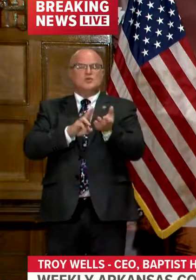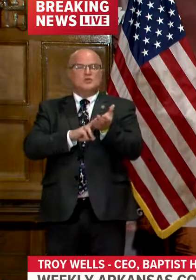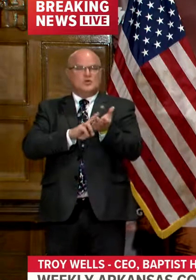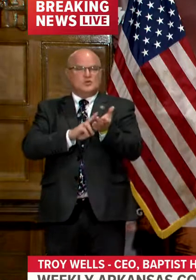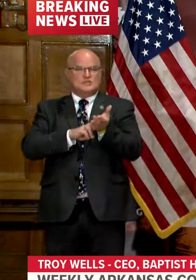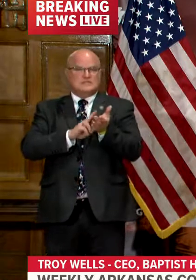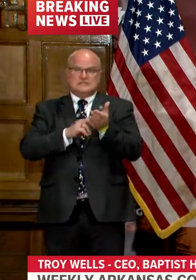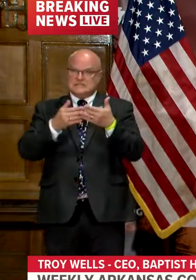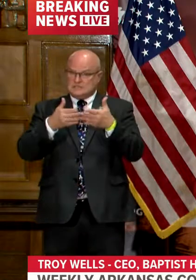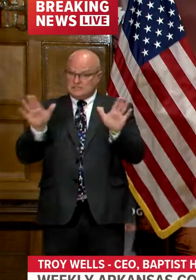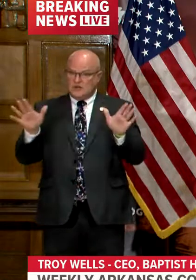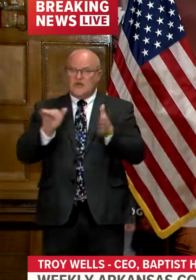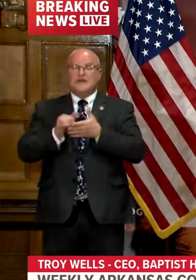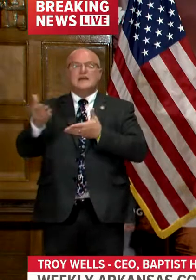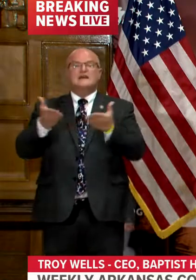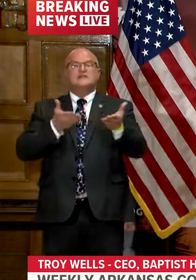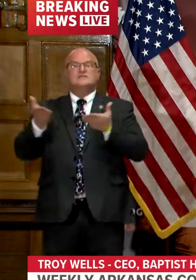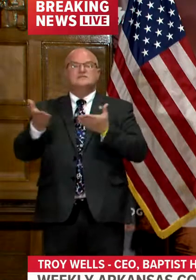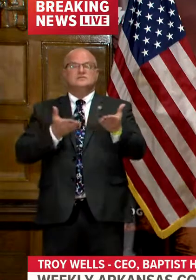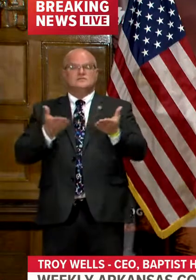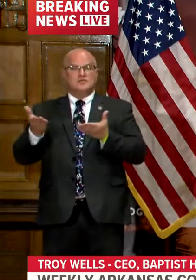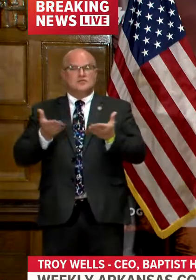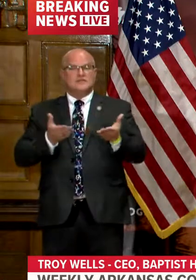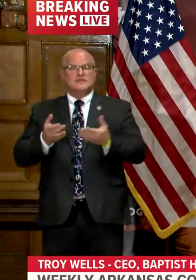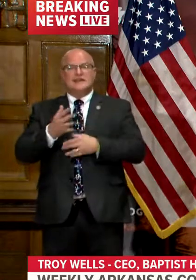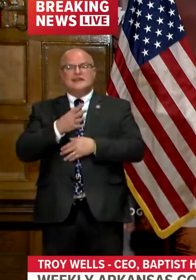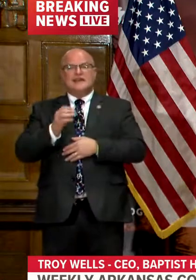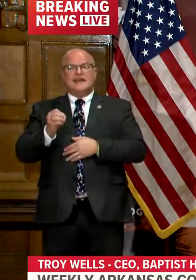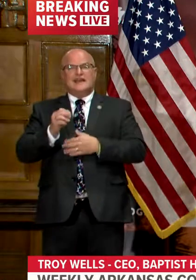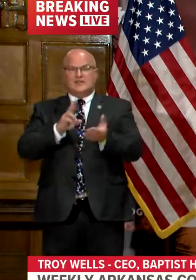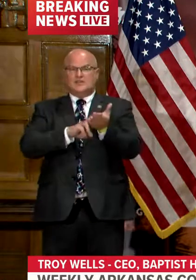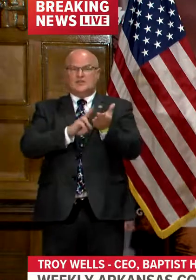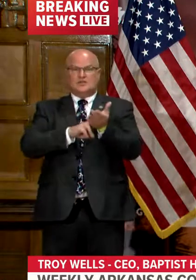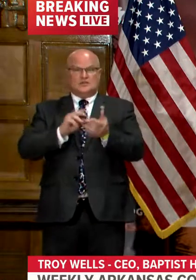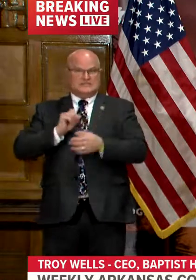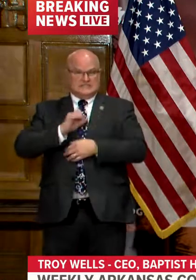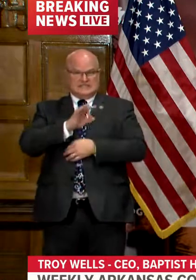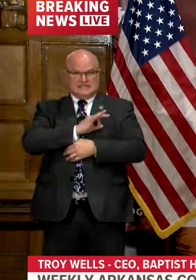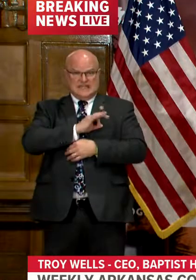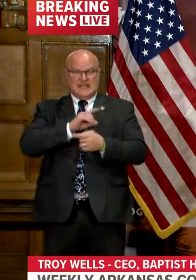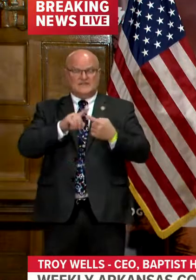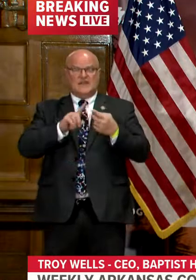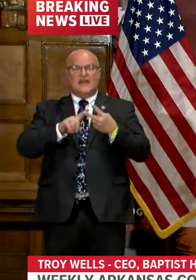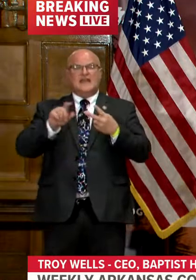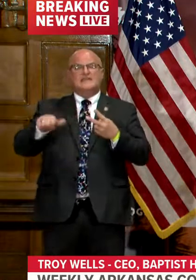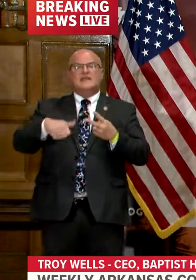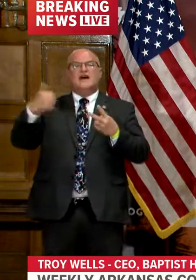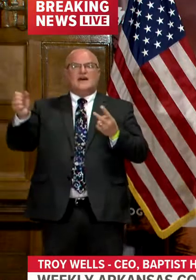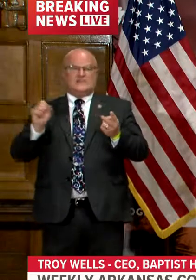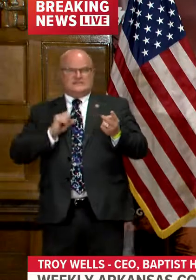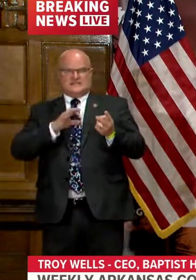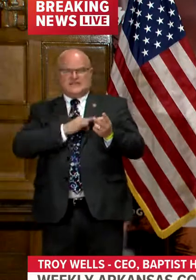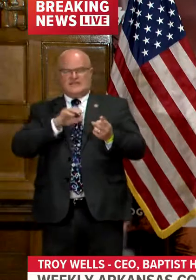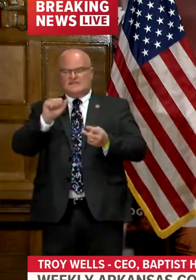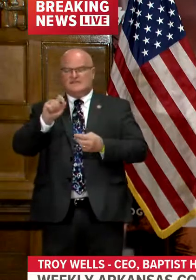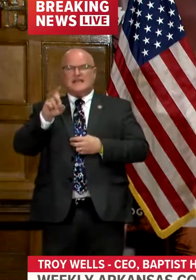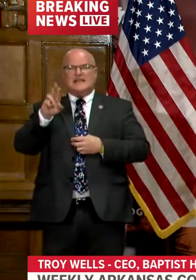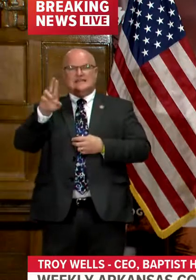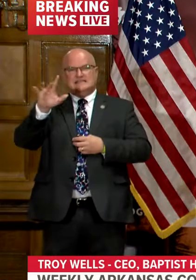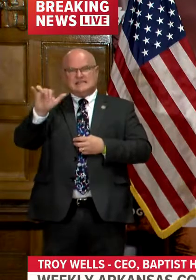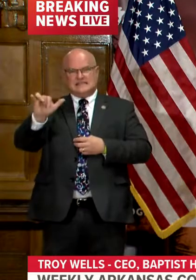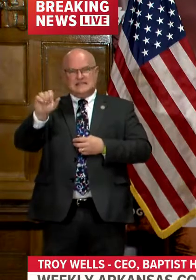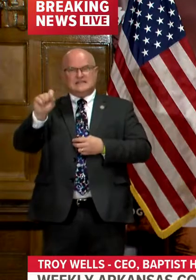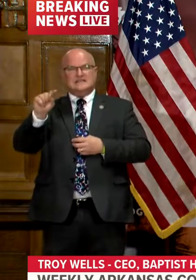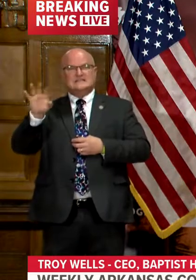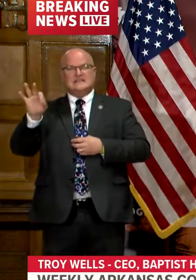more nurses in general that can serve at the bedside. There's nursing staff, then there's that ancillary staff. The good news is the ancillary staff we